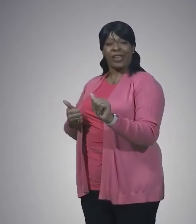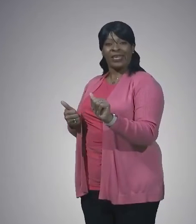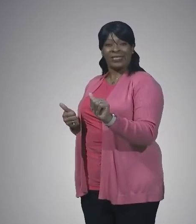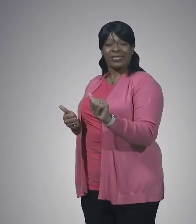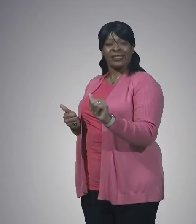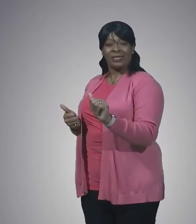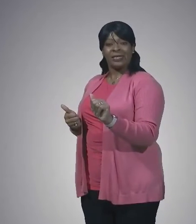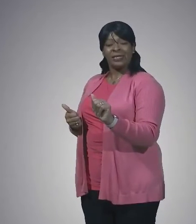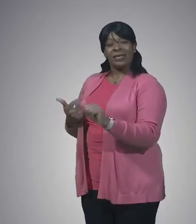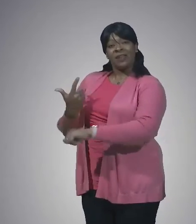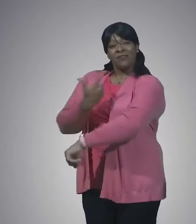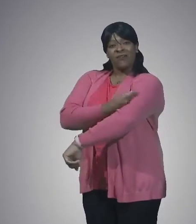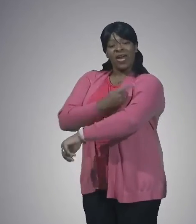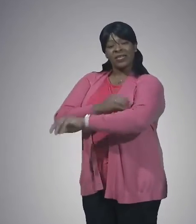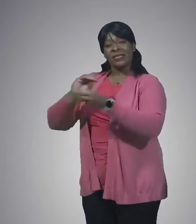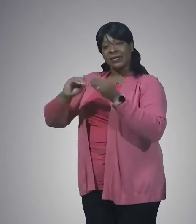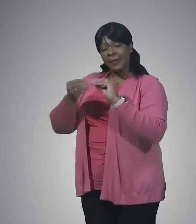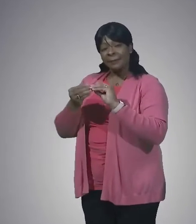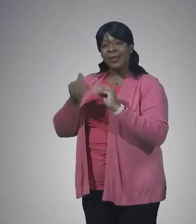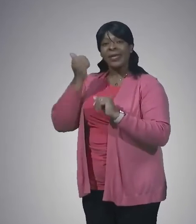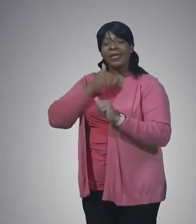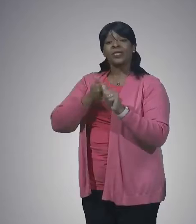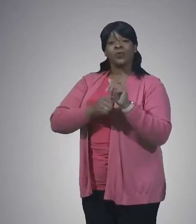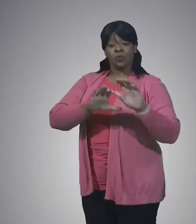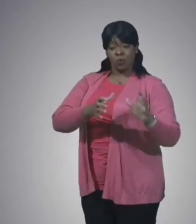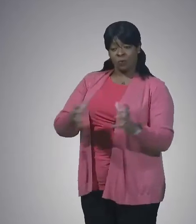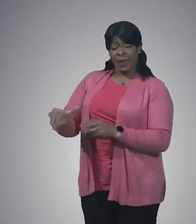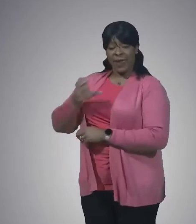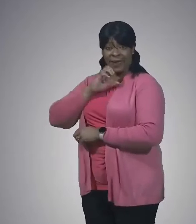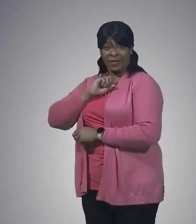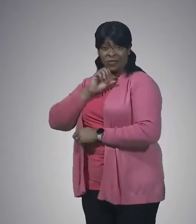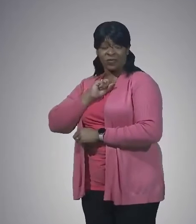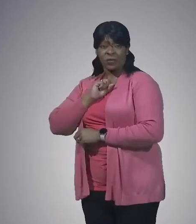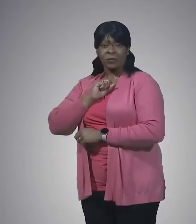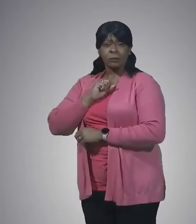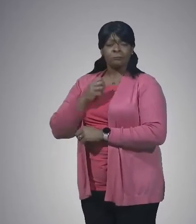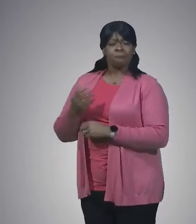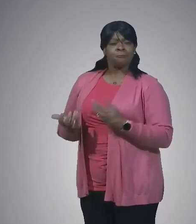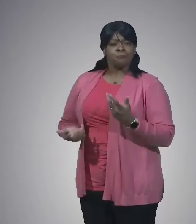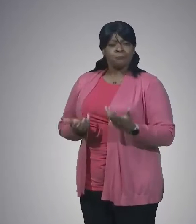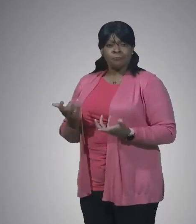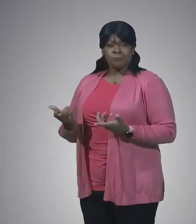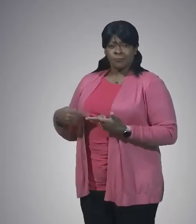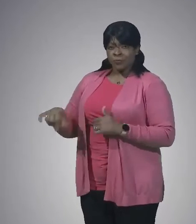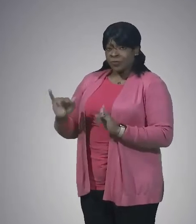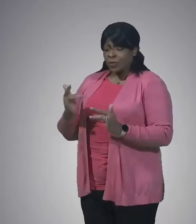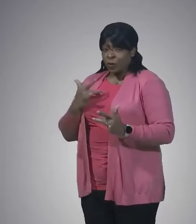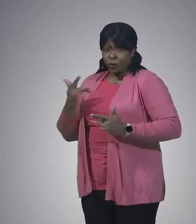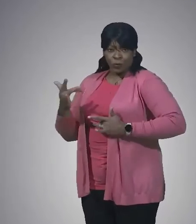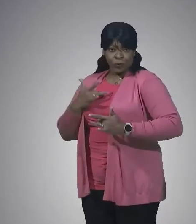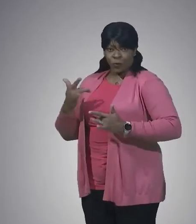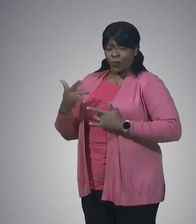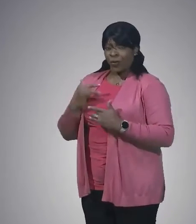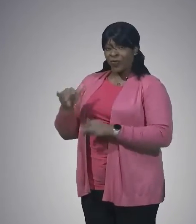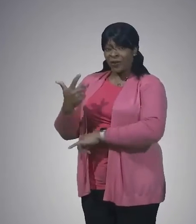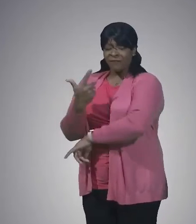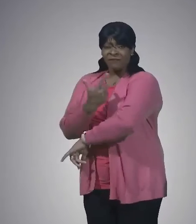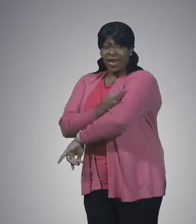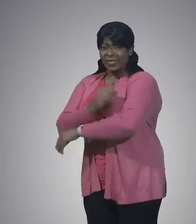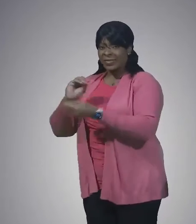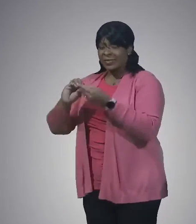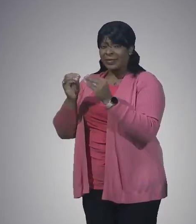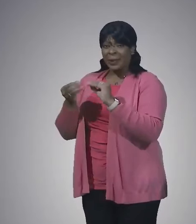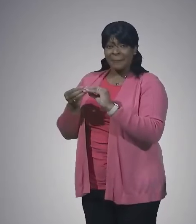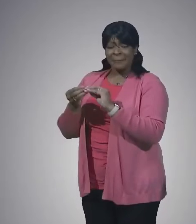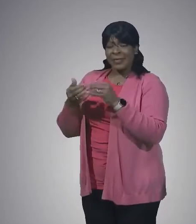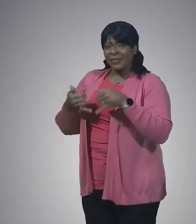as, vaccination rate per age group population here. Are you guys concerned at all about this vaccination rate